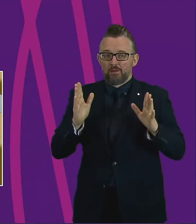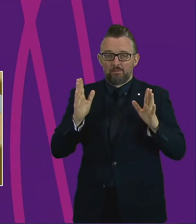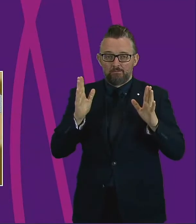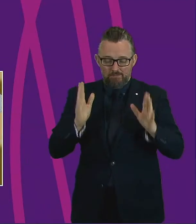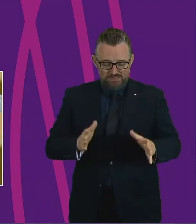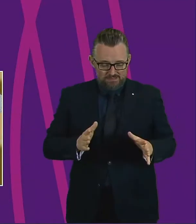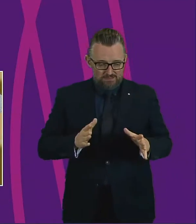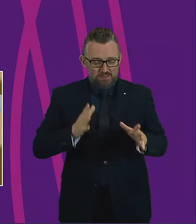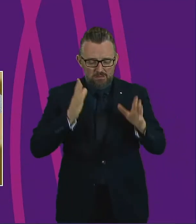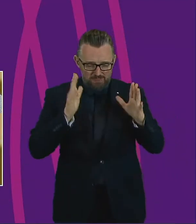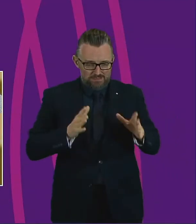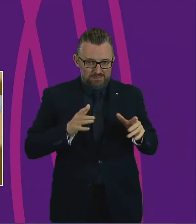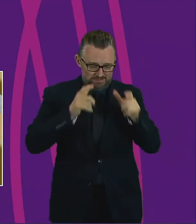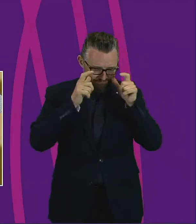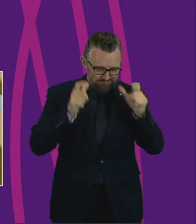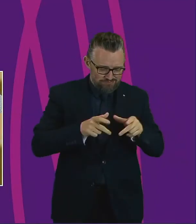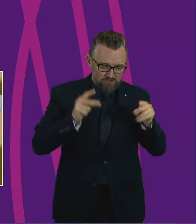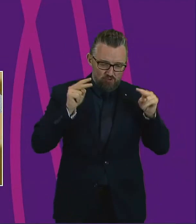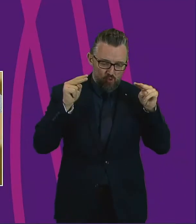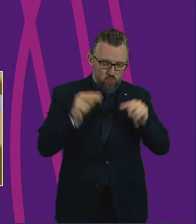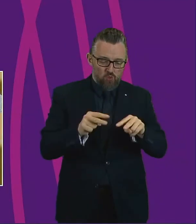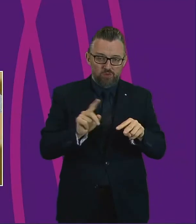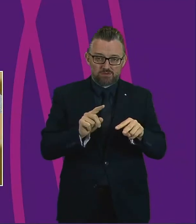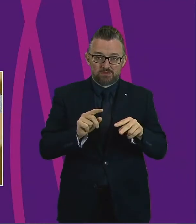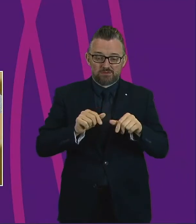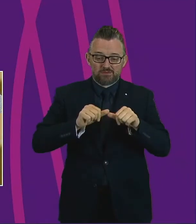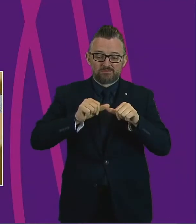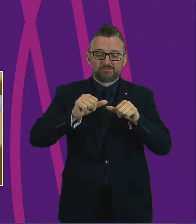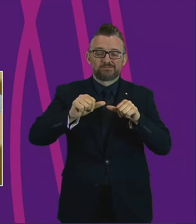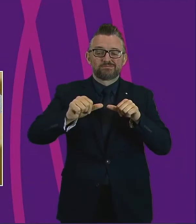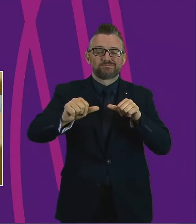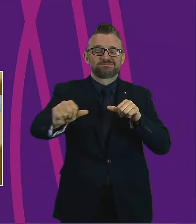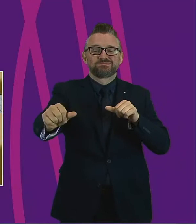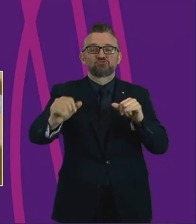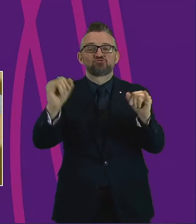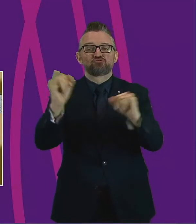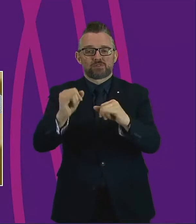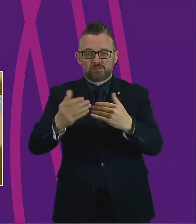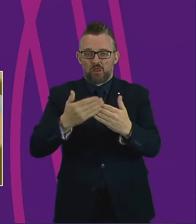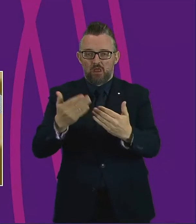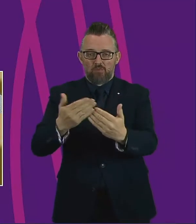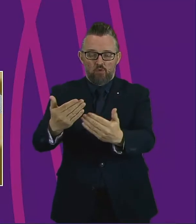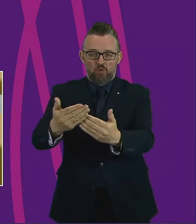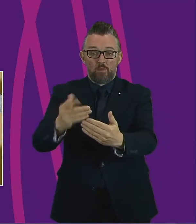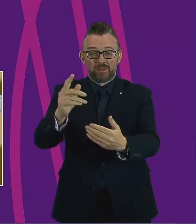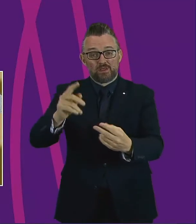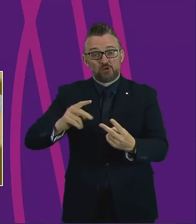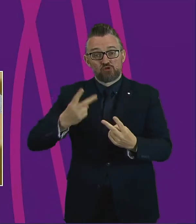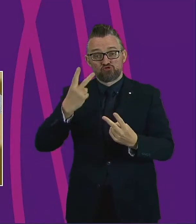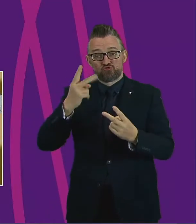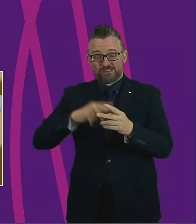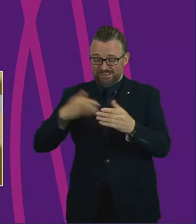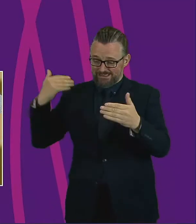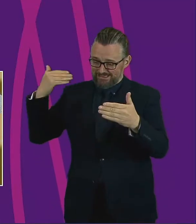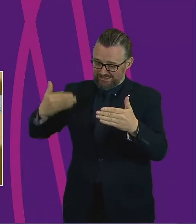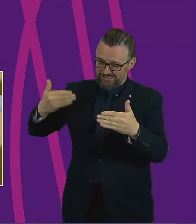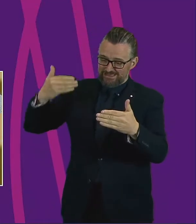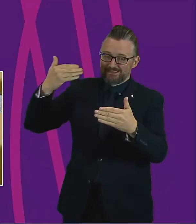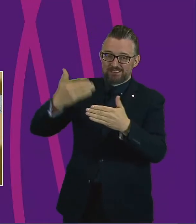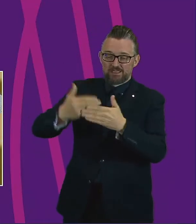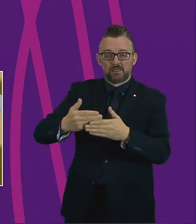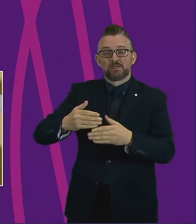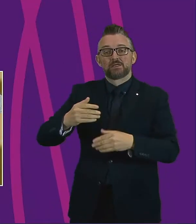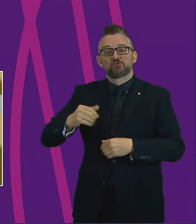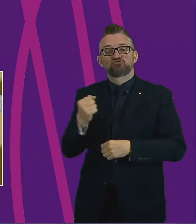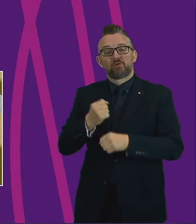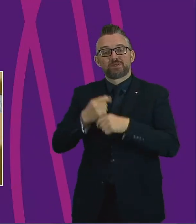the deeper, longer-term crisis that we also face. And sadly, for the second year in a row, the Scottish Government announced